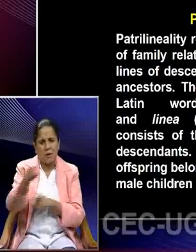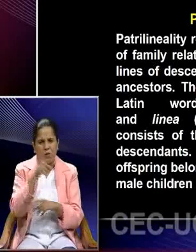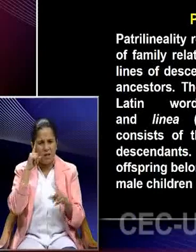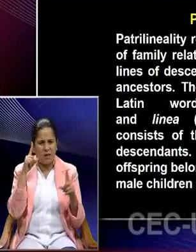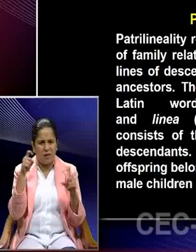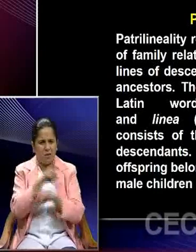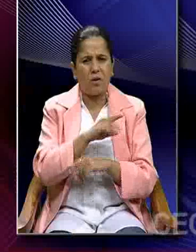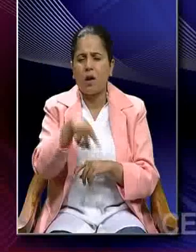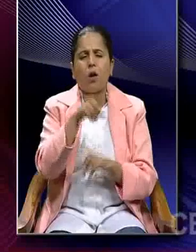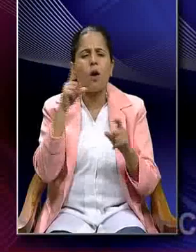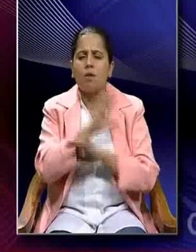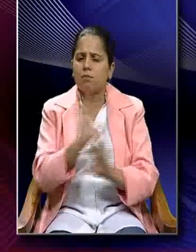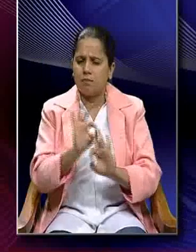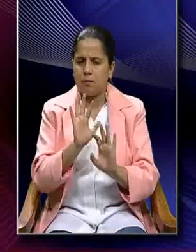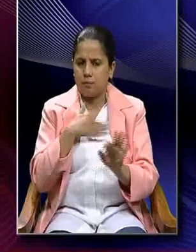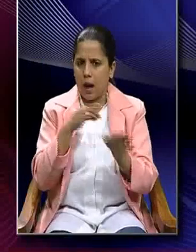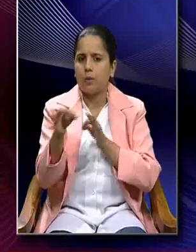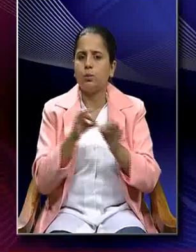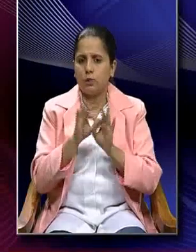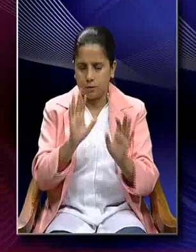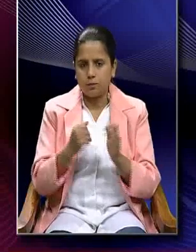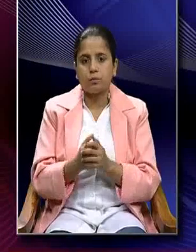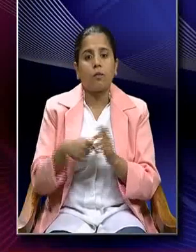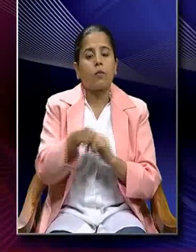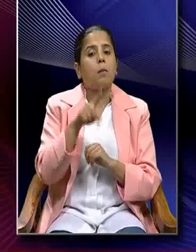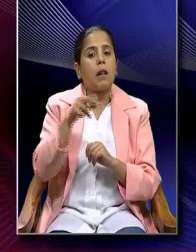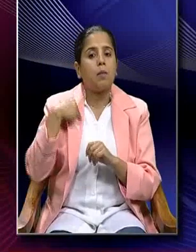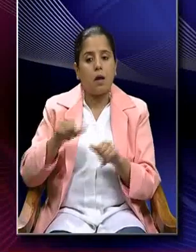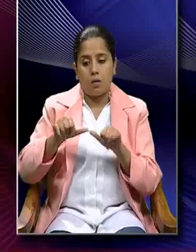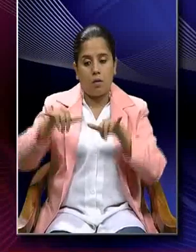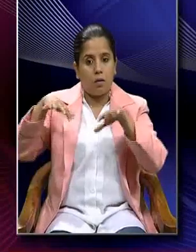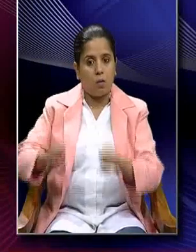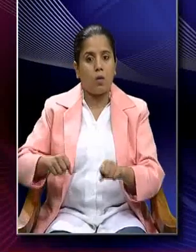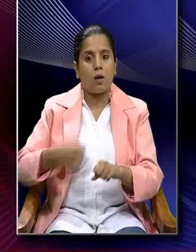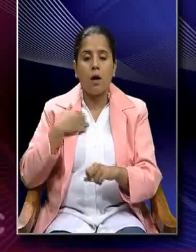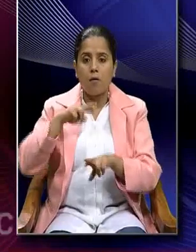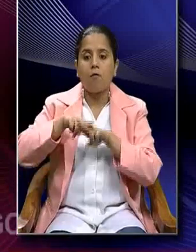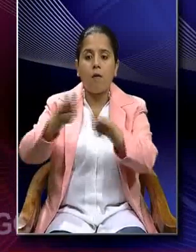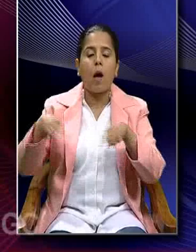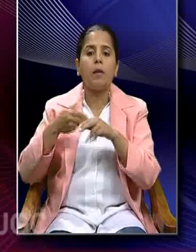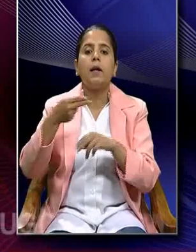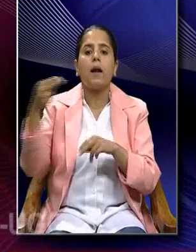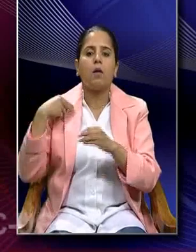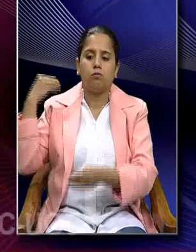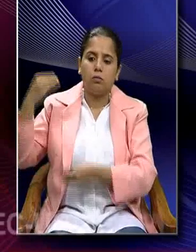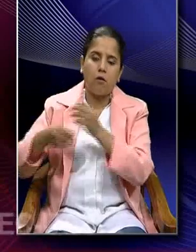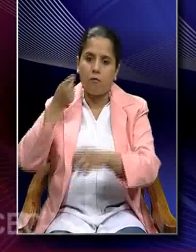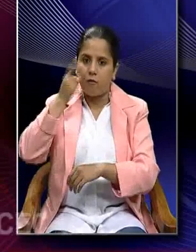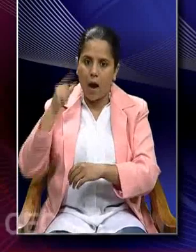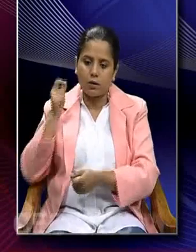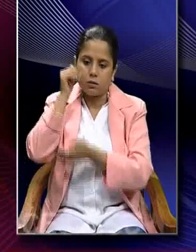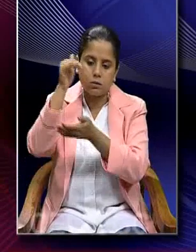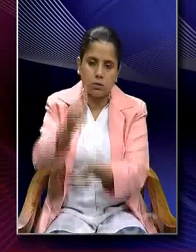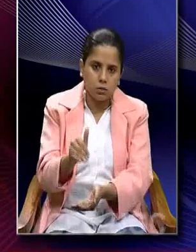not complicated at all. It means that the property and the name of the family goes from father to